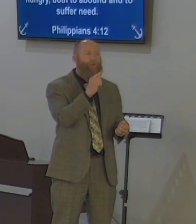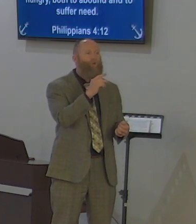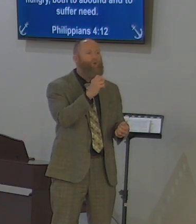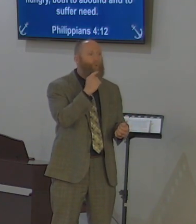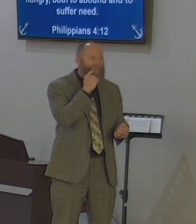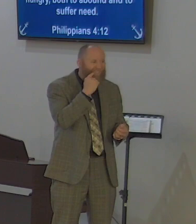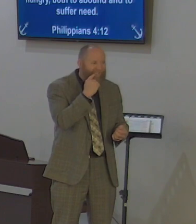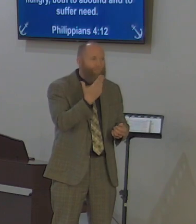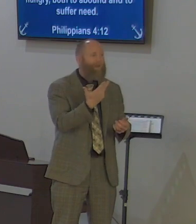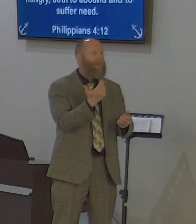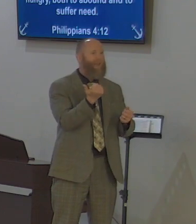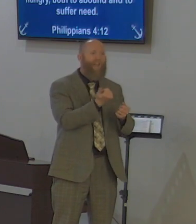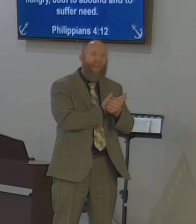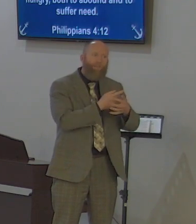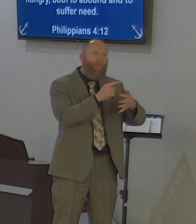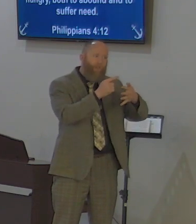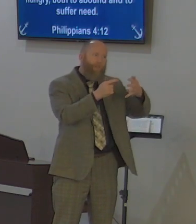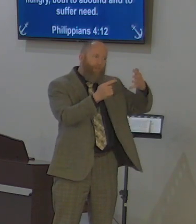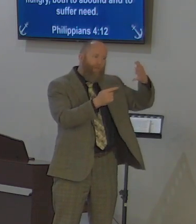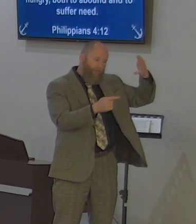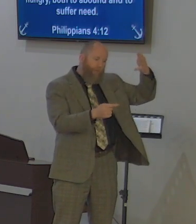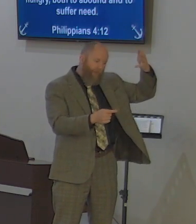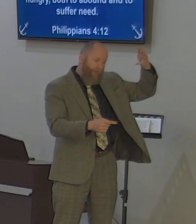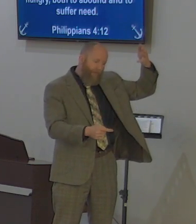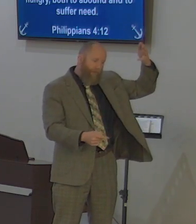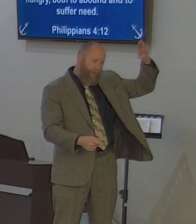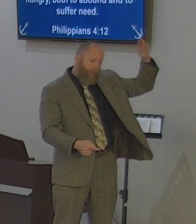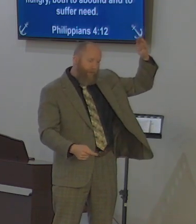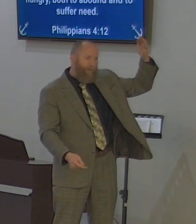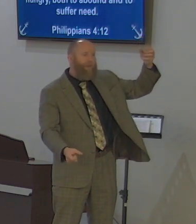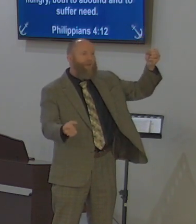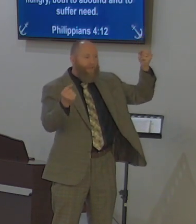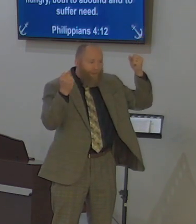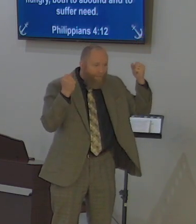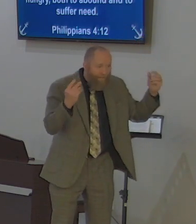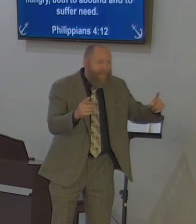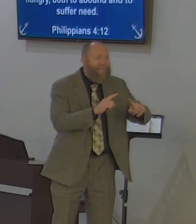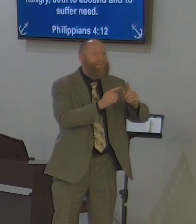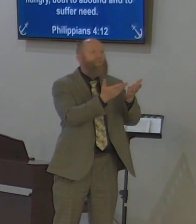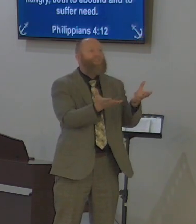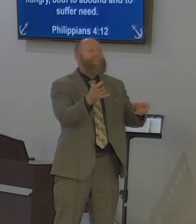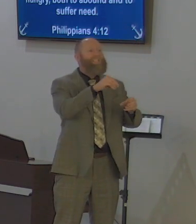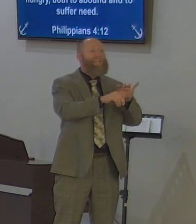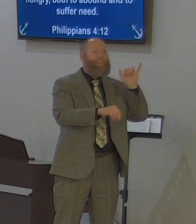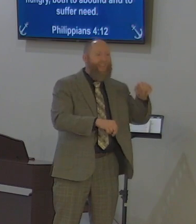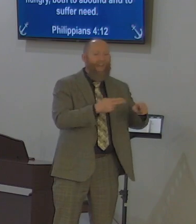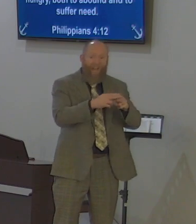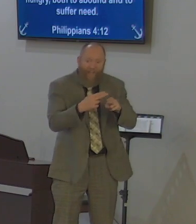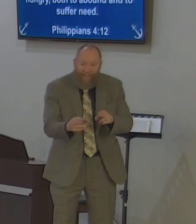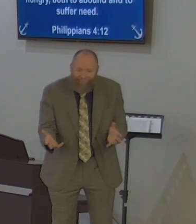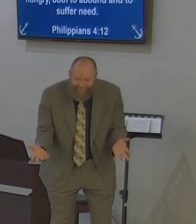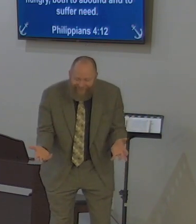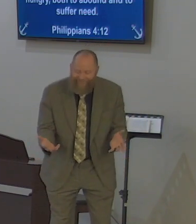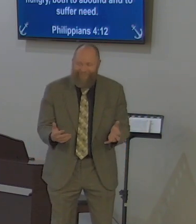you pick your teeth, put it back in there. Don't worry about the mold, it scrapes off when you pull it out again. It's all good, right?